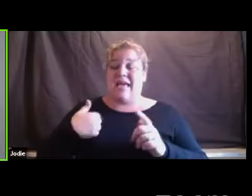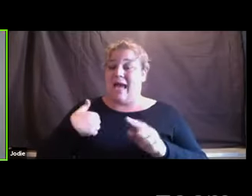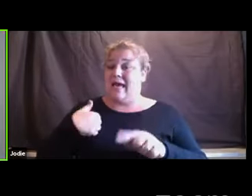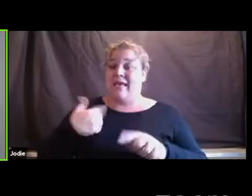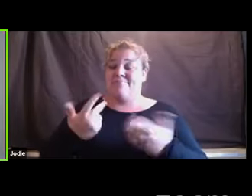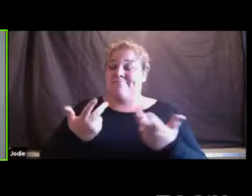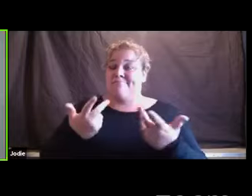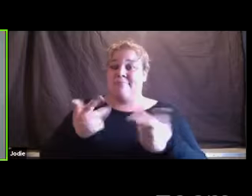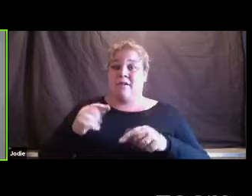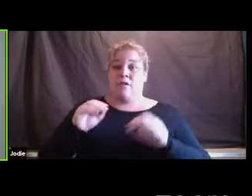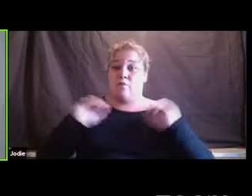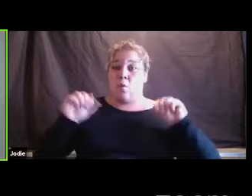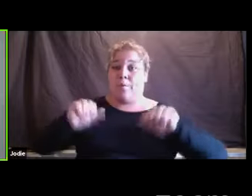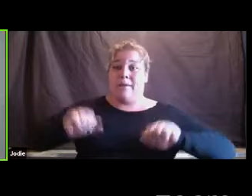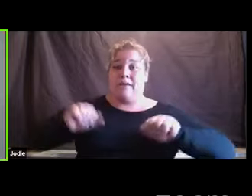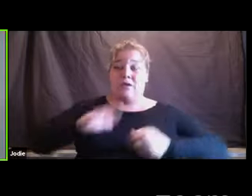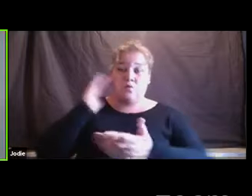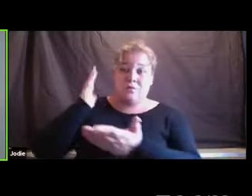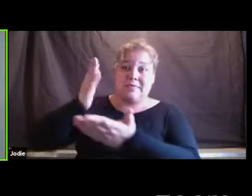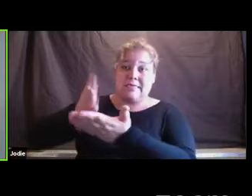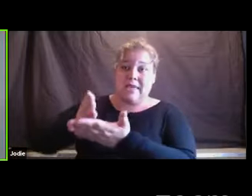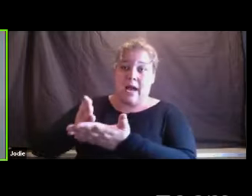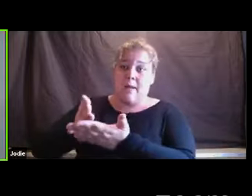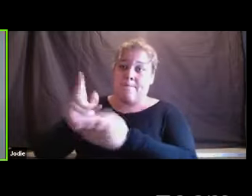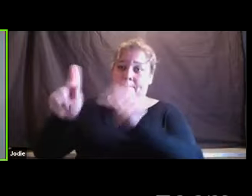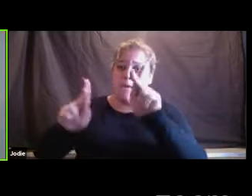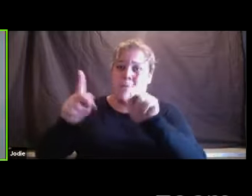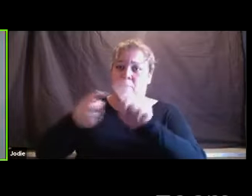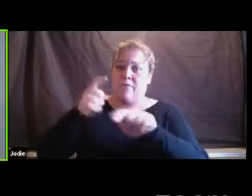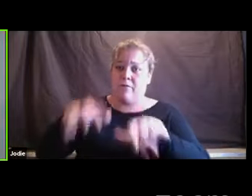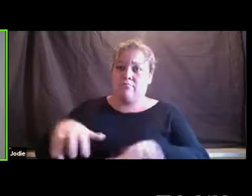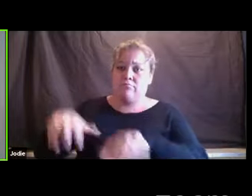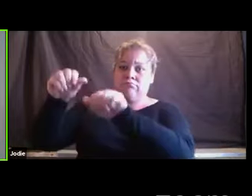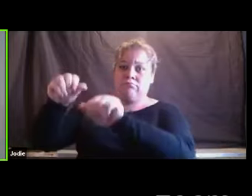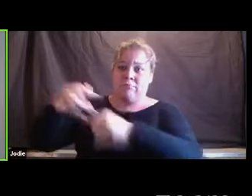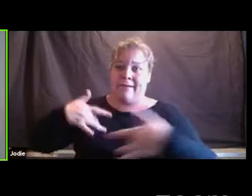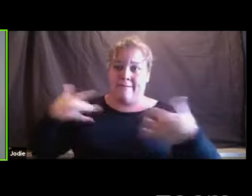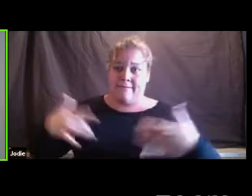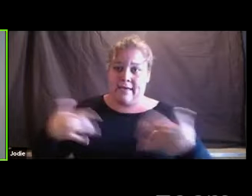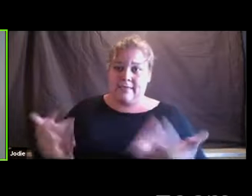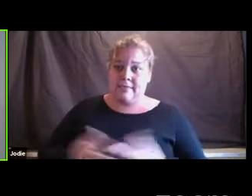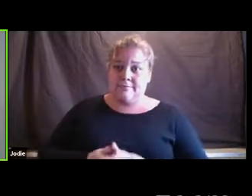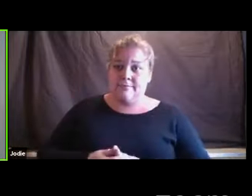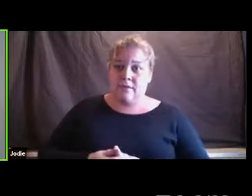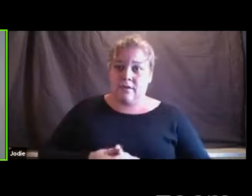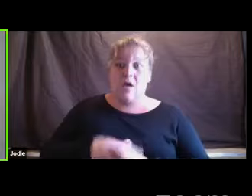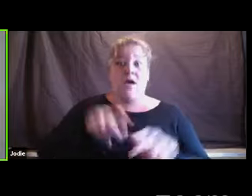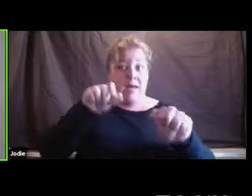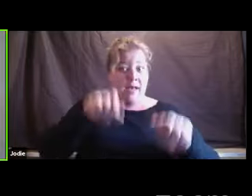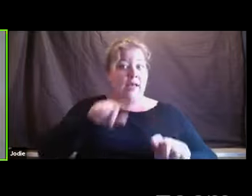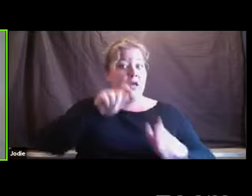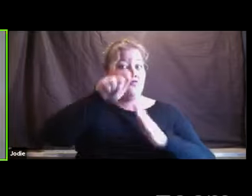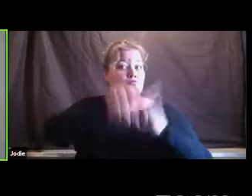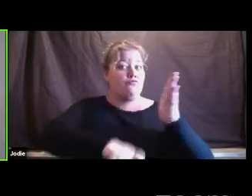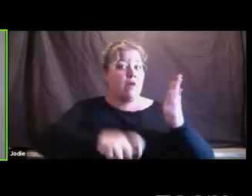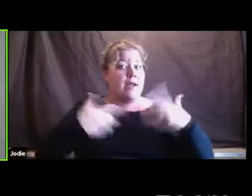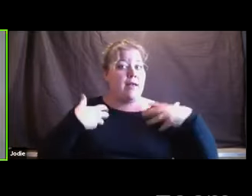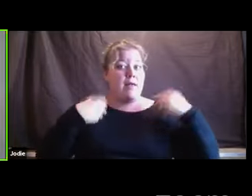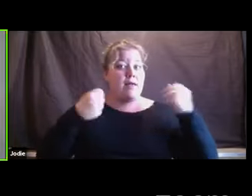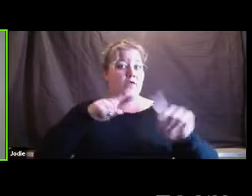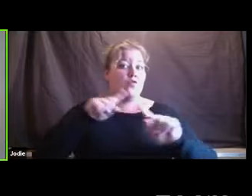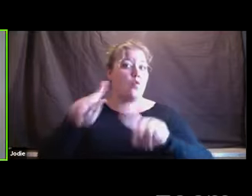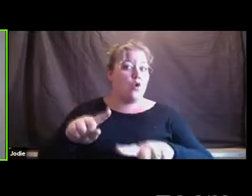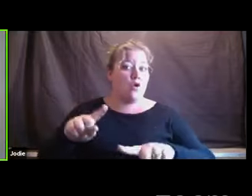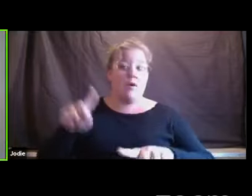something from occurring. It is more that we can write a health order and indicate that they should not do that. And if they still do it,